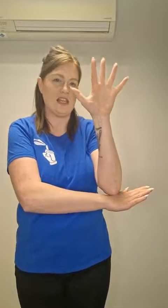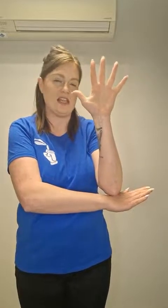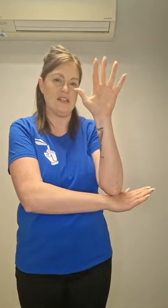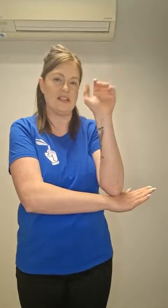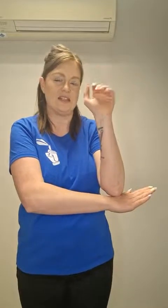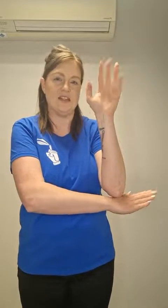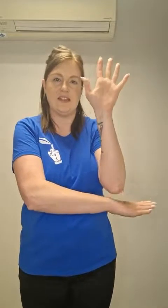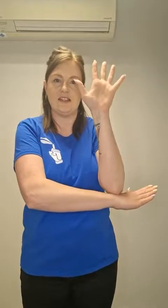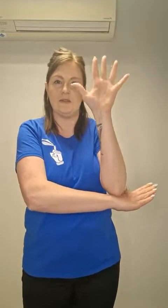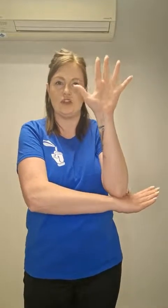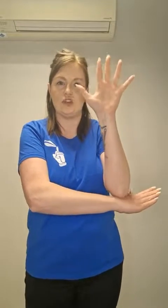this. So for tree.